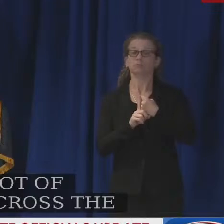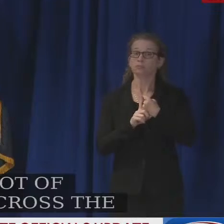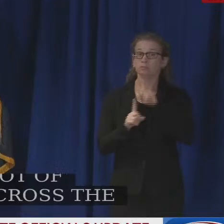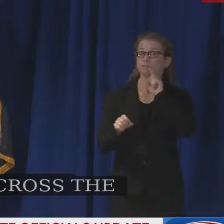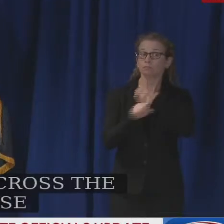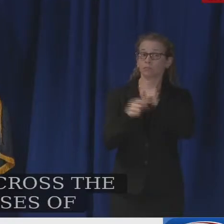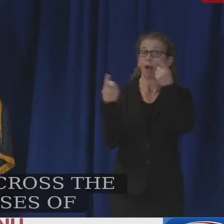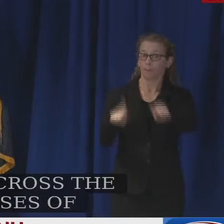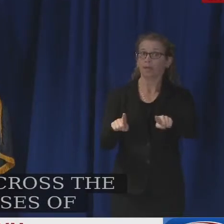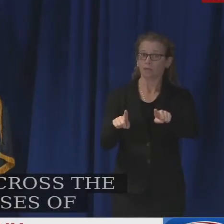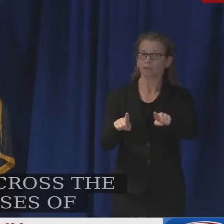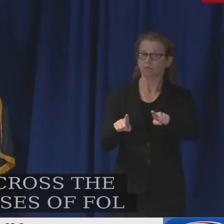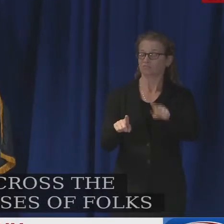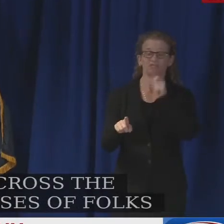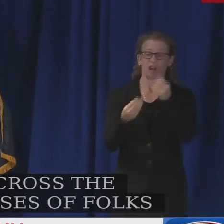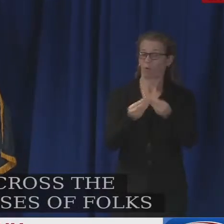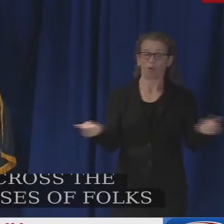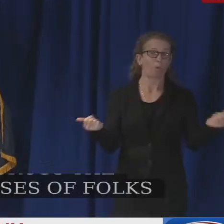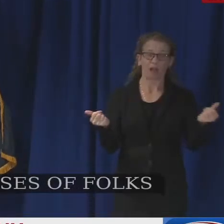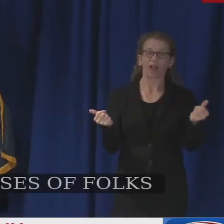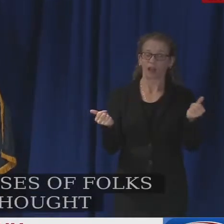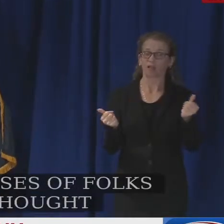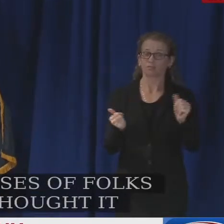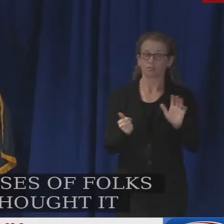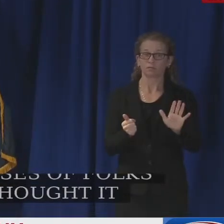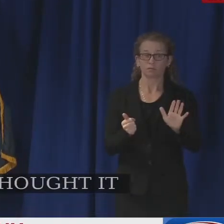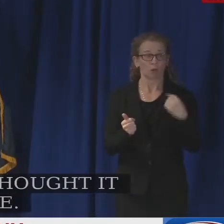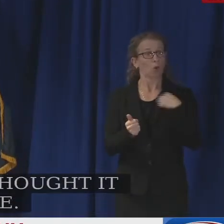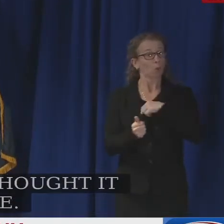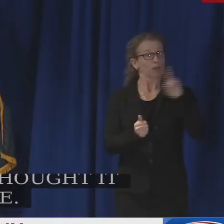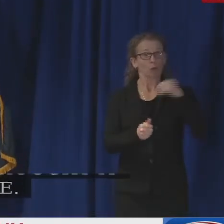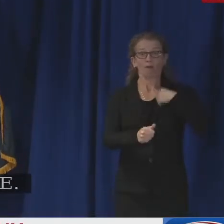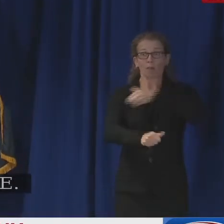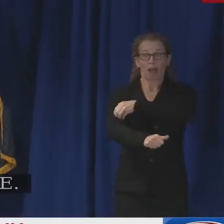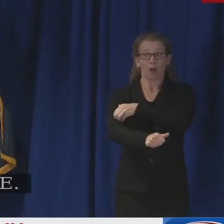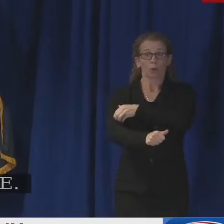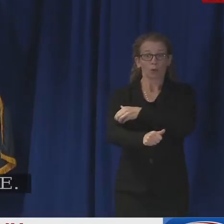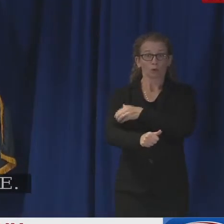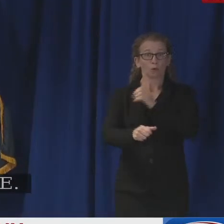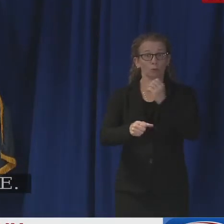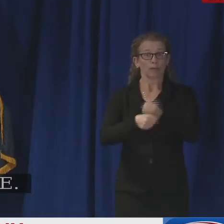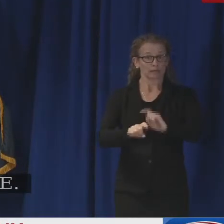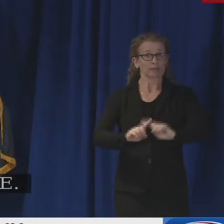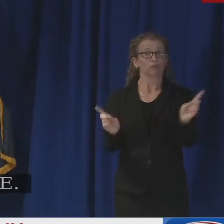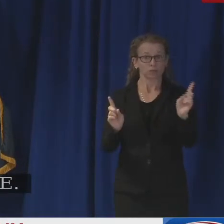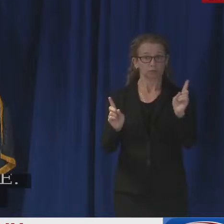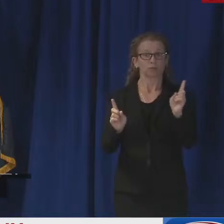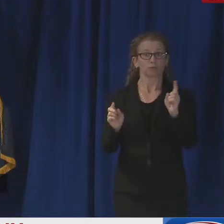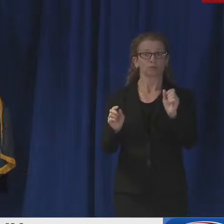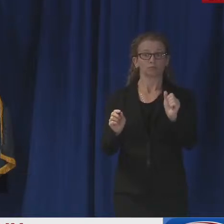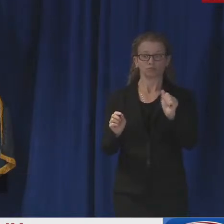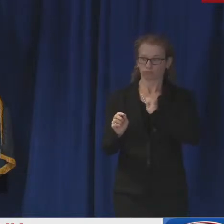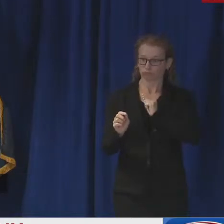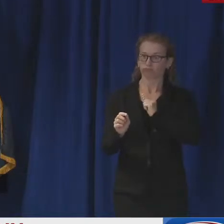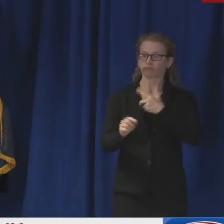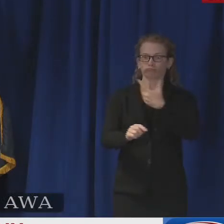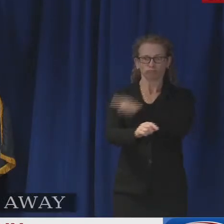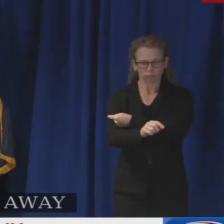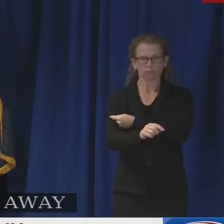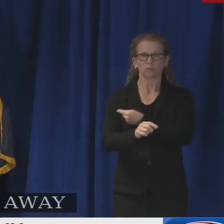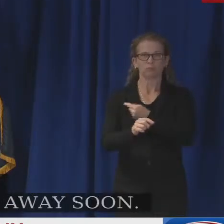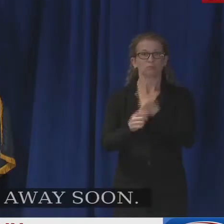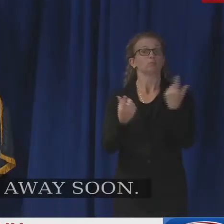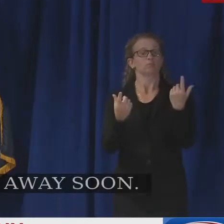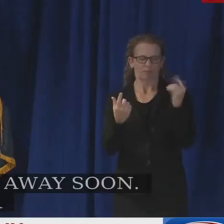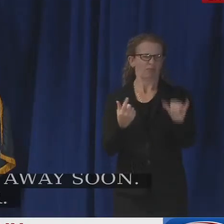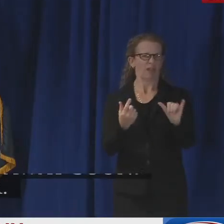real, and it's not going away anytime soon. We have the power. All of us have that individual power to really beat this virus back, and you do